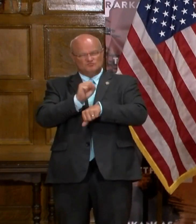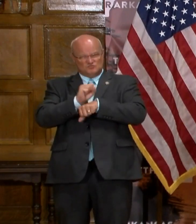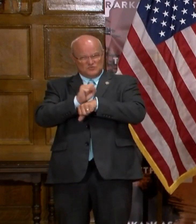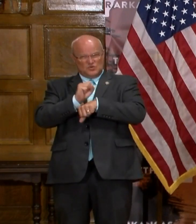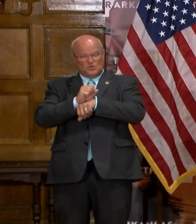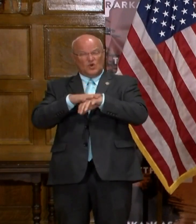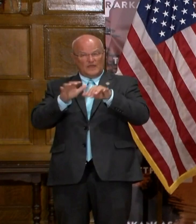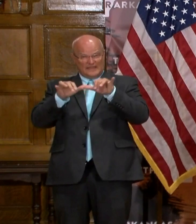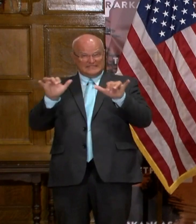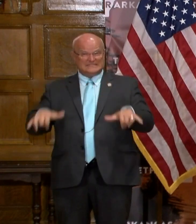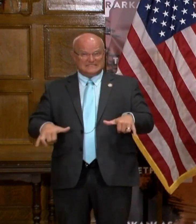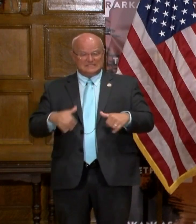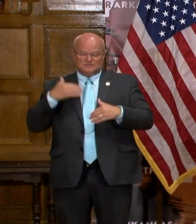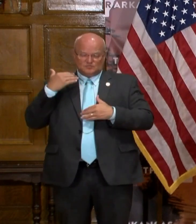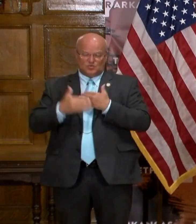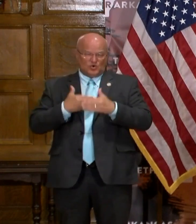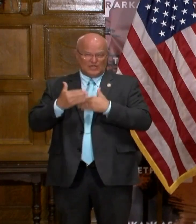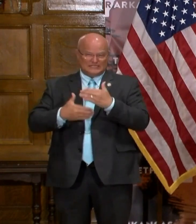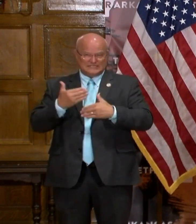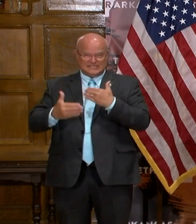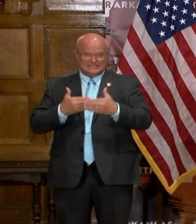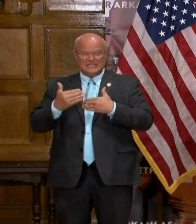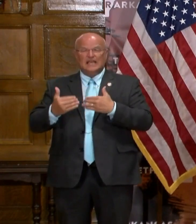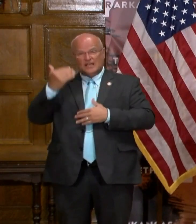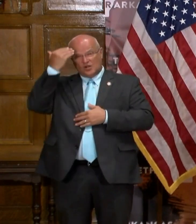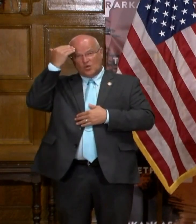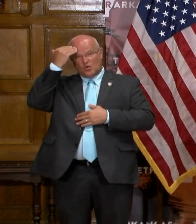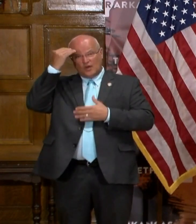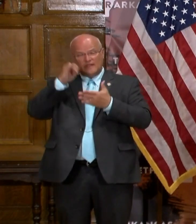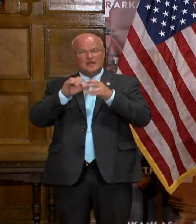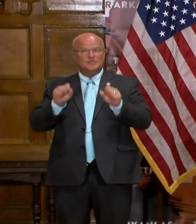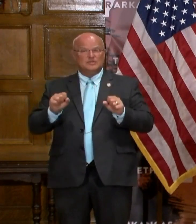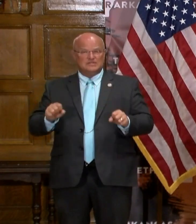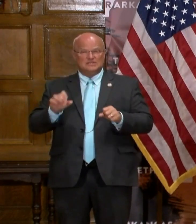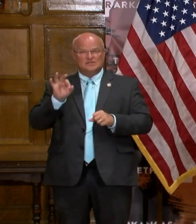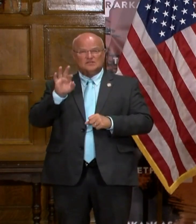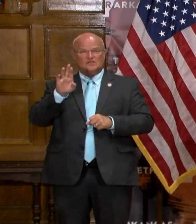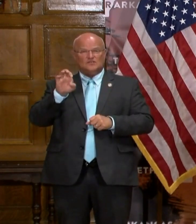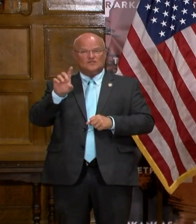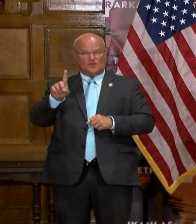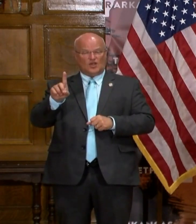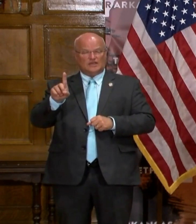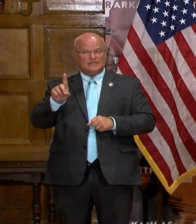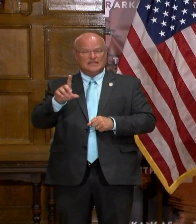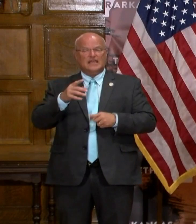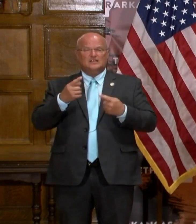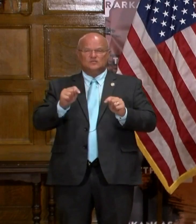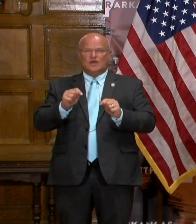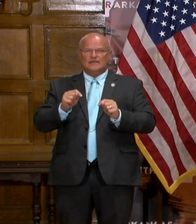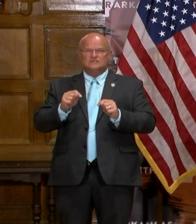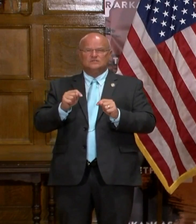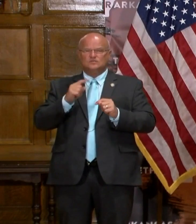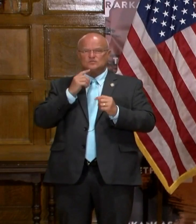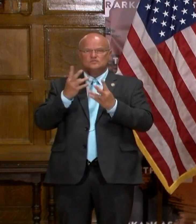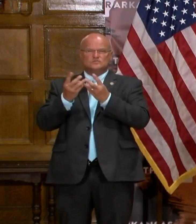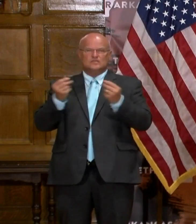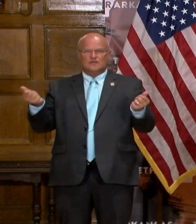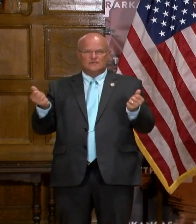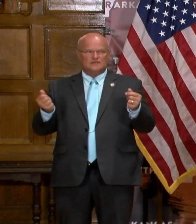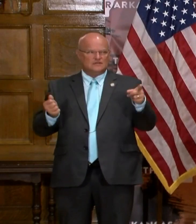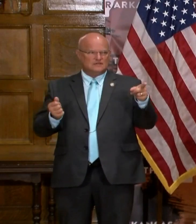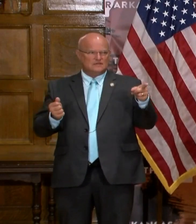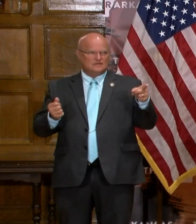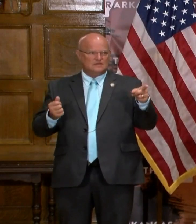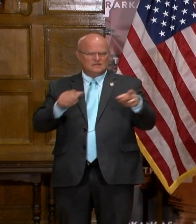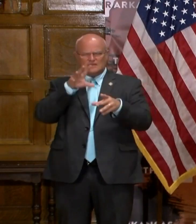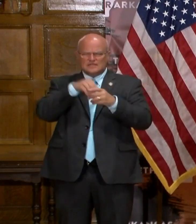on that system to process those, and they're very aware of that potential for fraud and are trying to take steps against that.